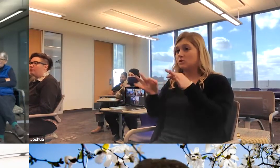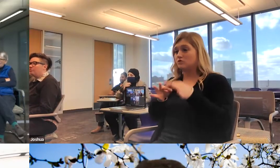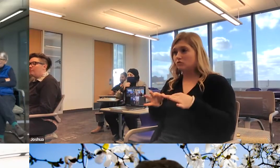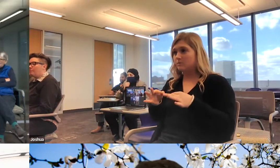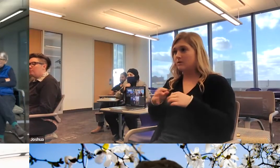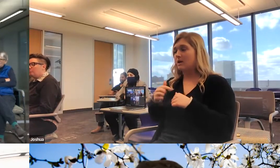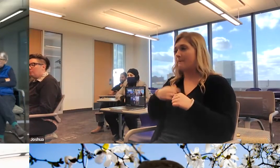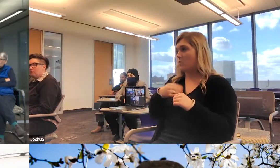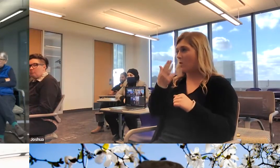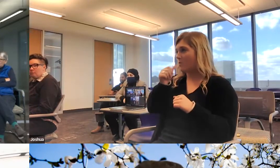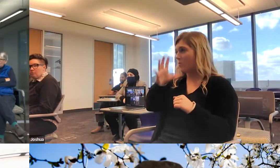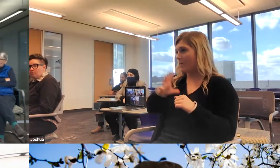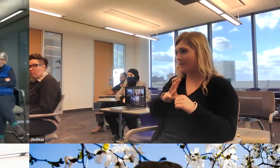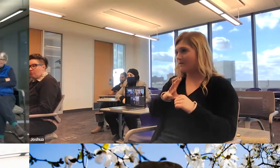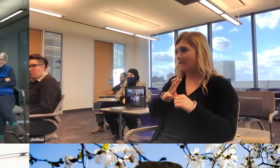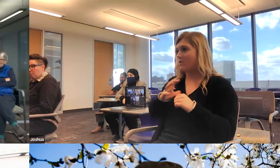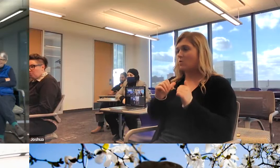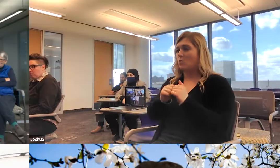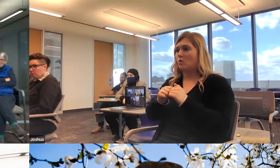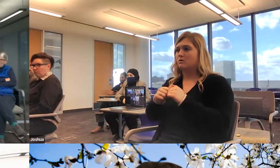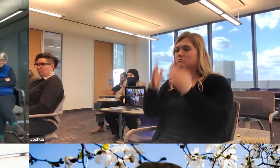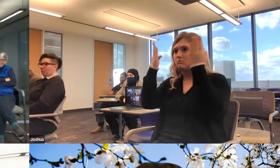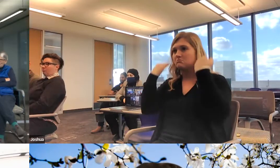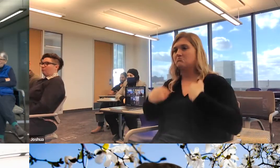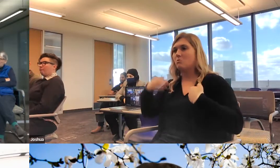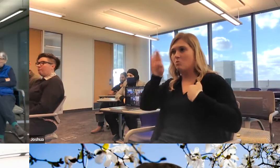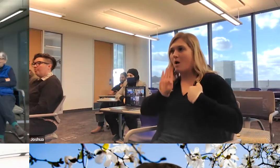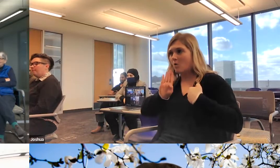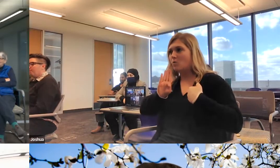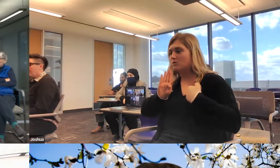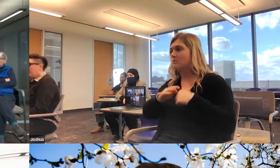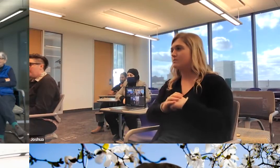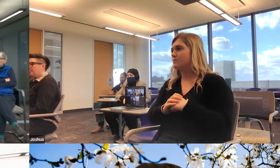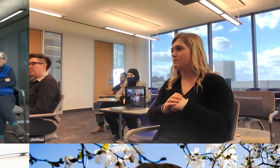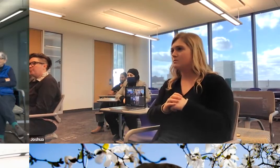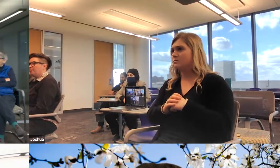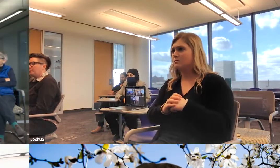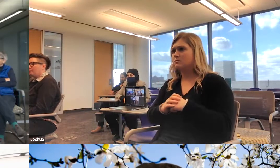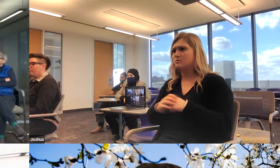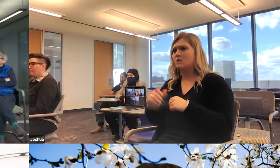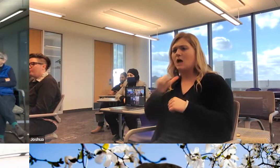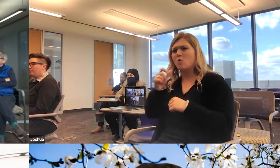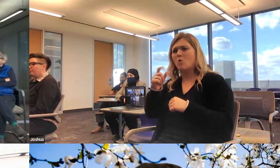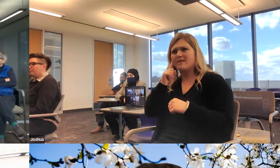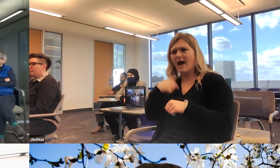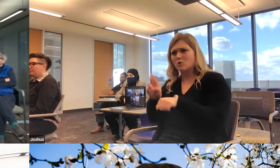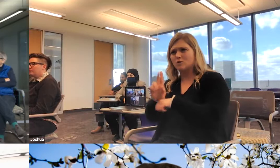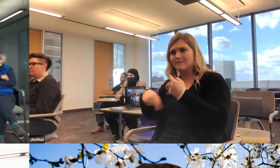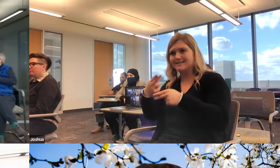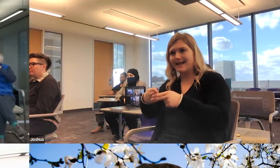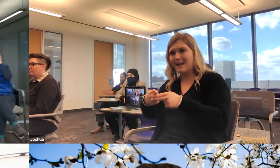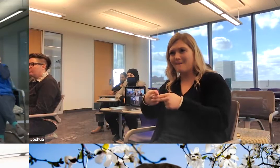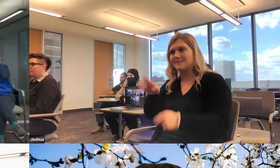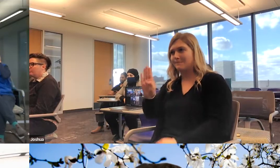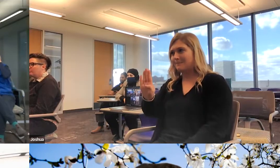I am a white woman with long, straight brown hair. So that's why I don't think I told my sign names before. So my sign name is the